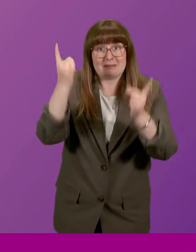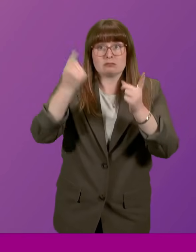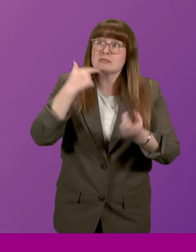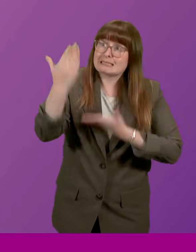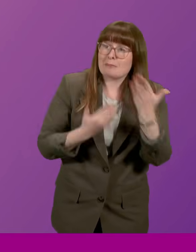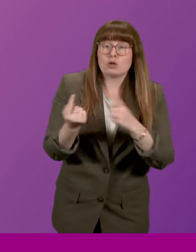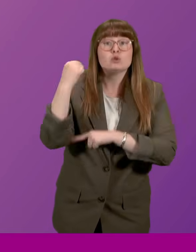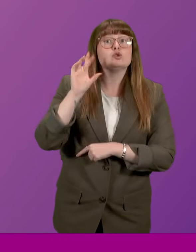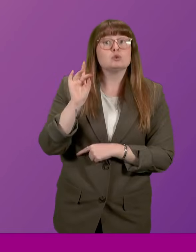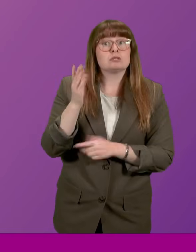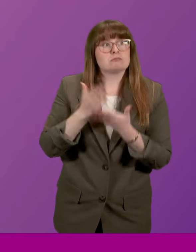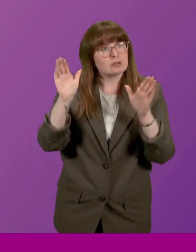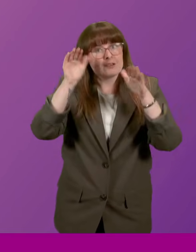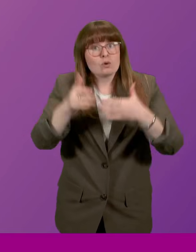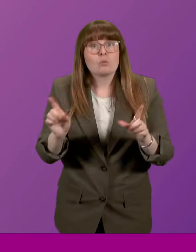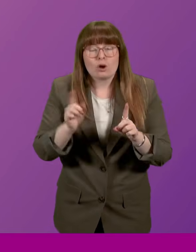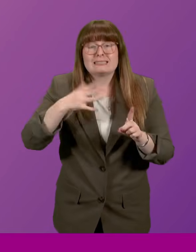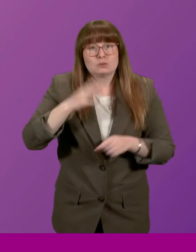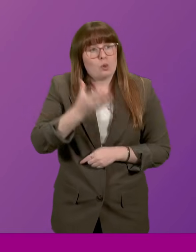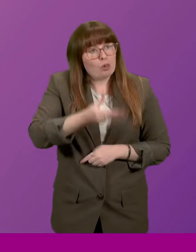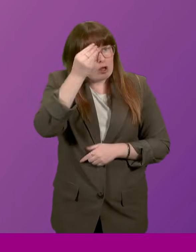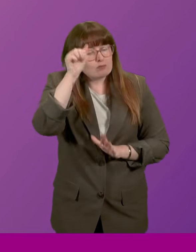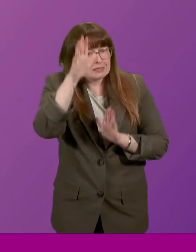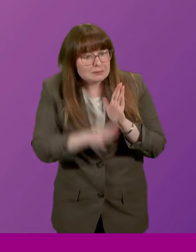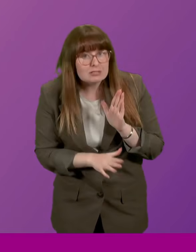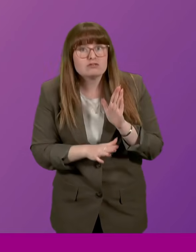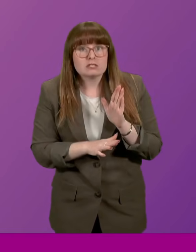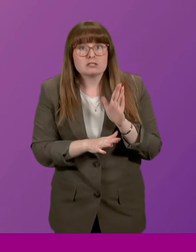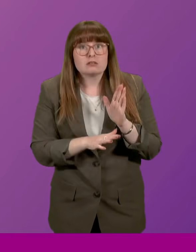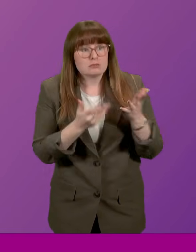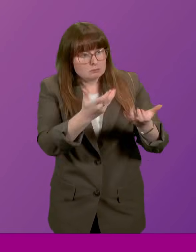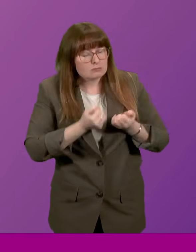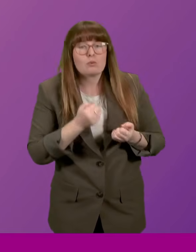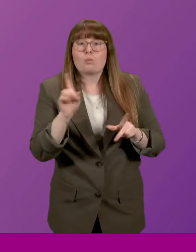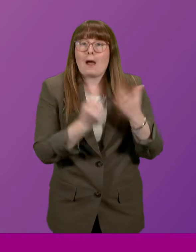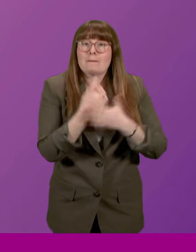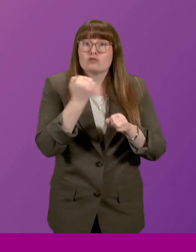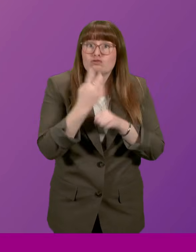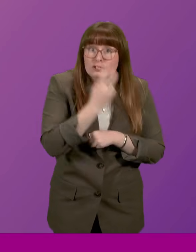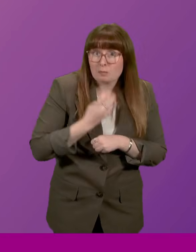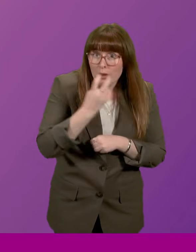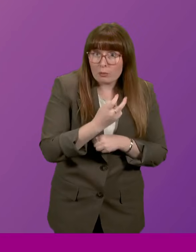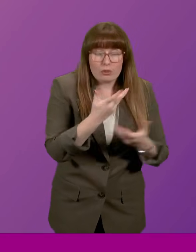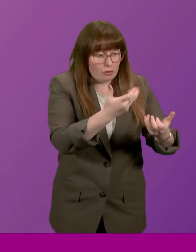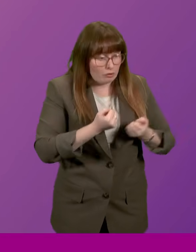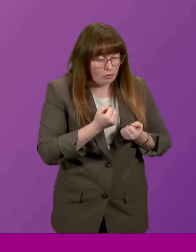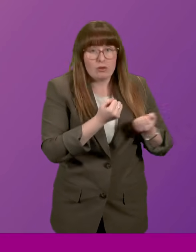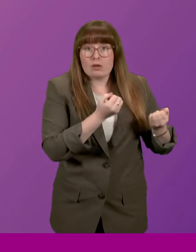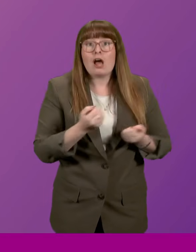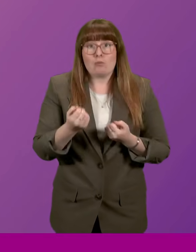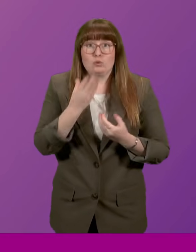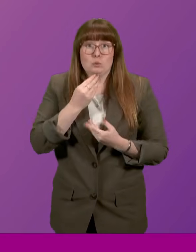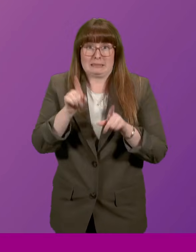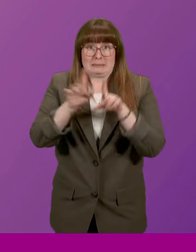is focused on learning from the experience that we are taking forward in Grangemouth, of the business ventures